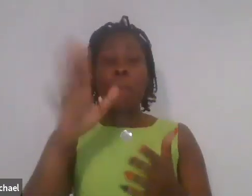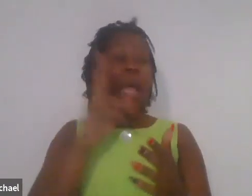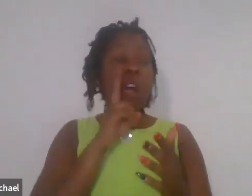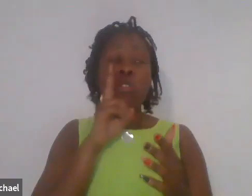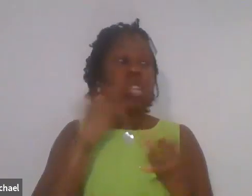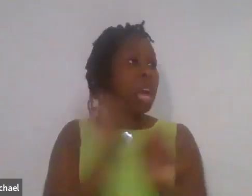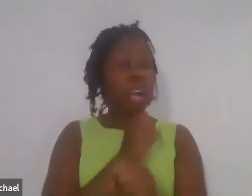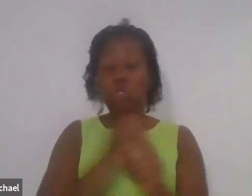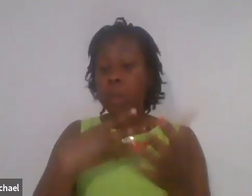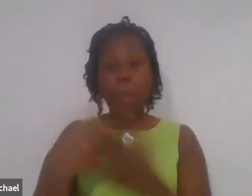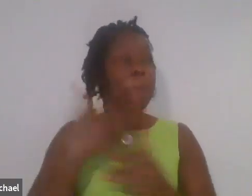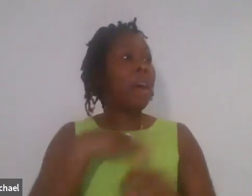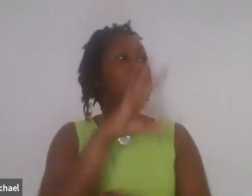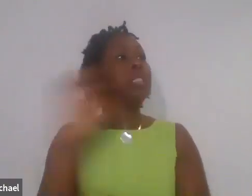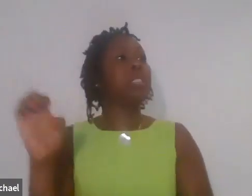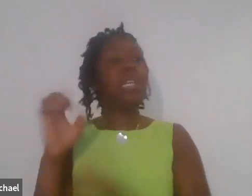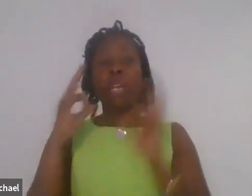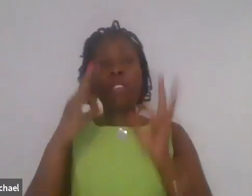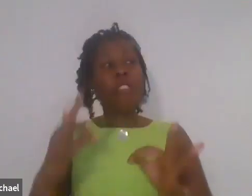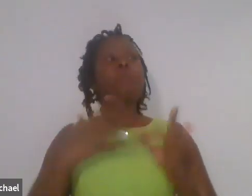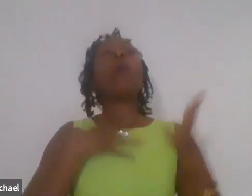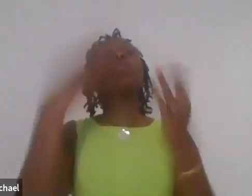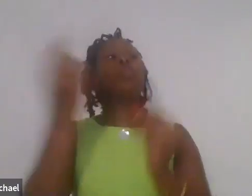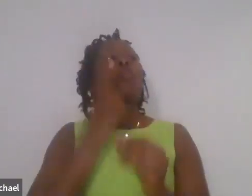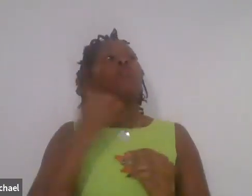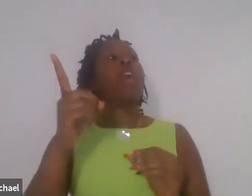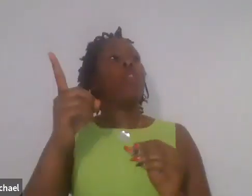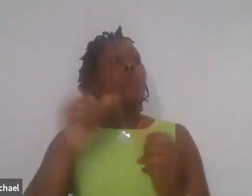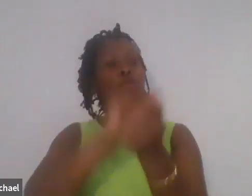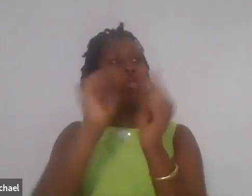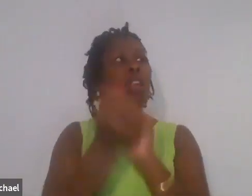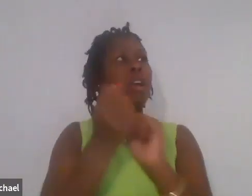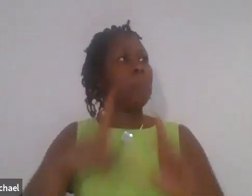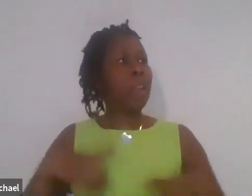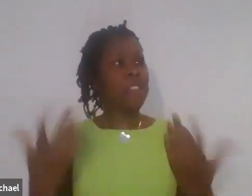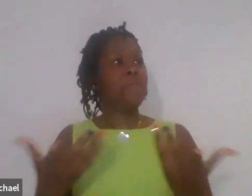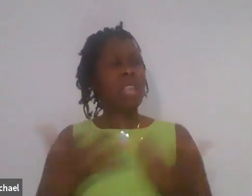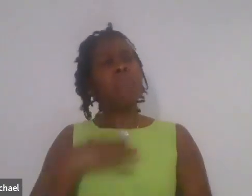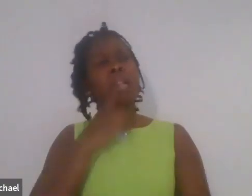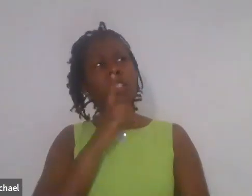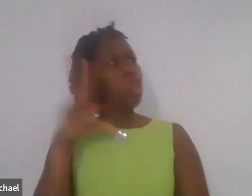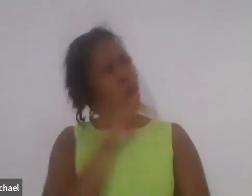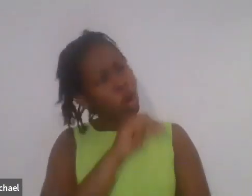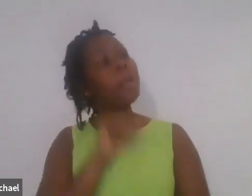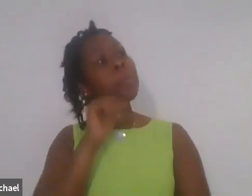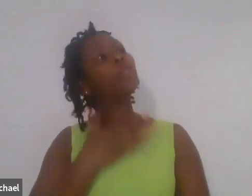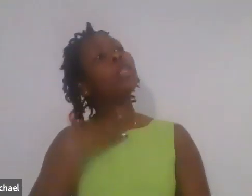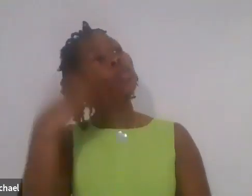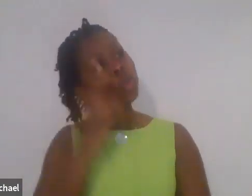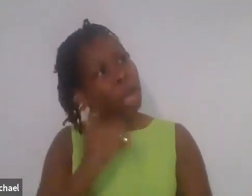My uncle said I So my cannot uncle buy refused, he cannot pay my school fees if I'm not going for teacher's training. Me, I said, no, me, I'm not want to go to